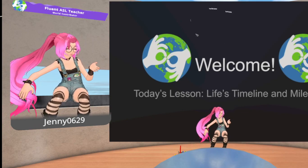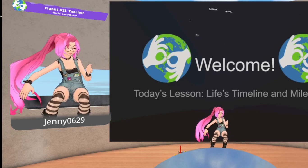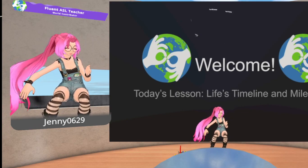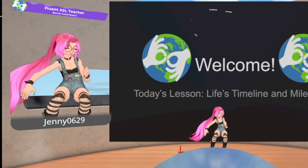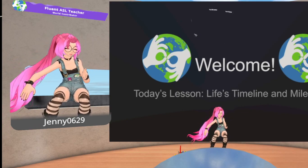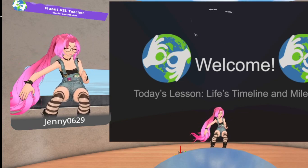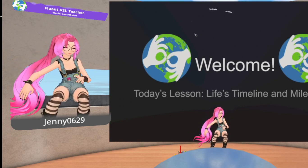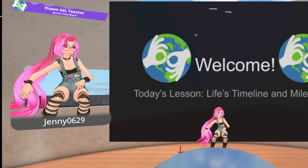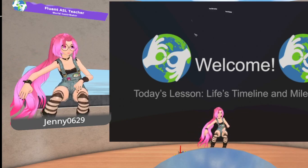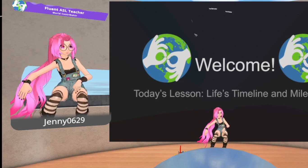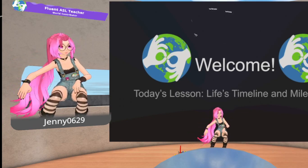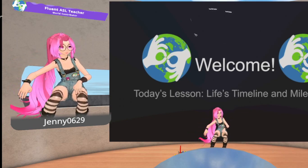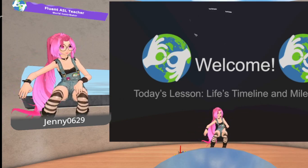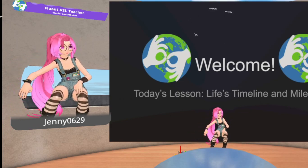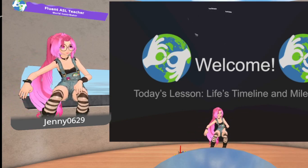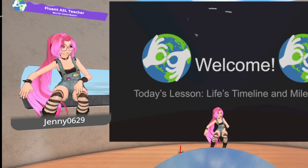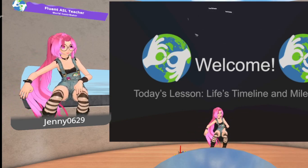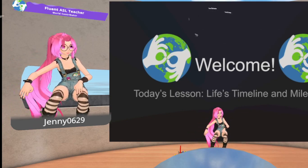question. Thank you. Amy?